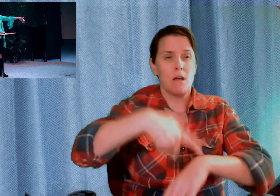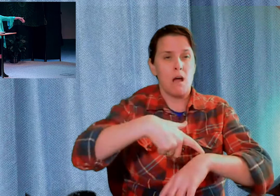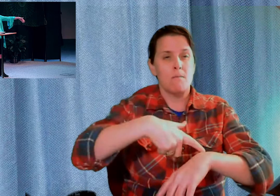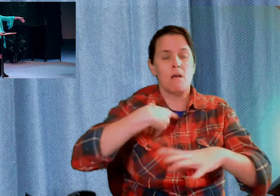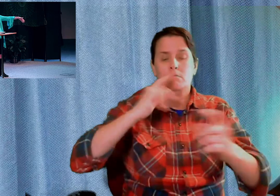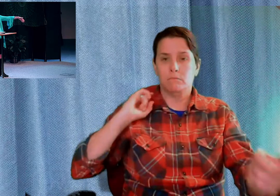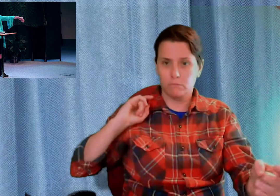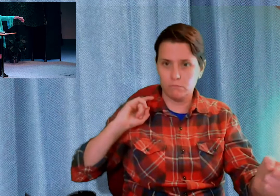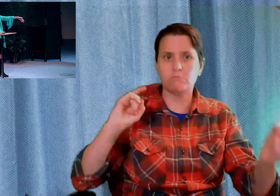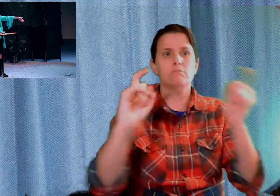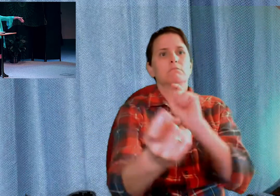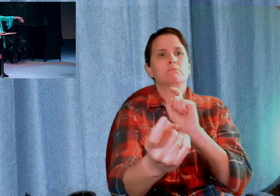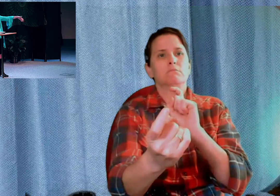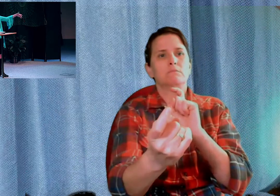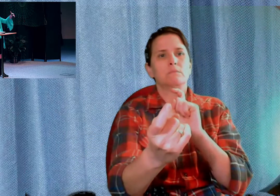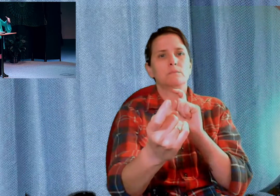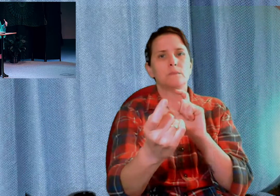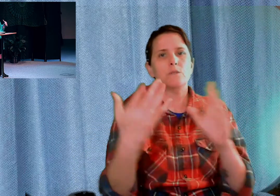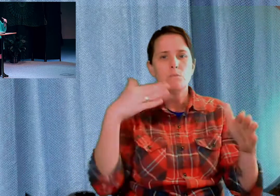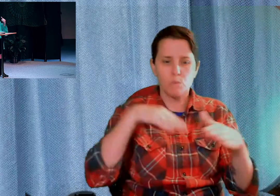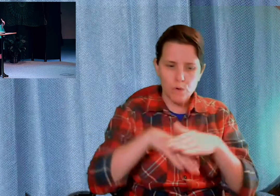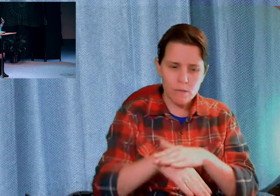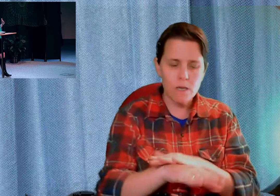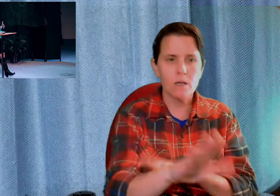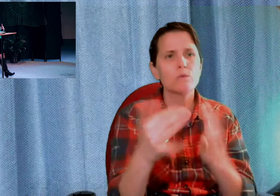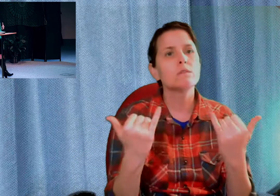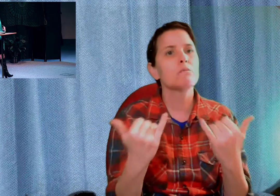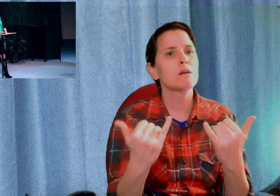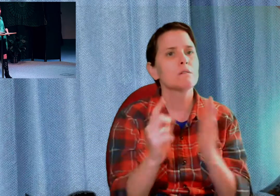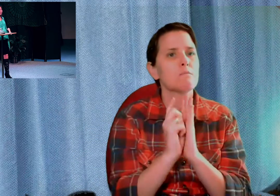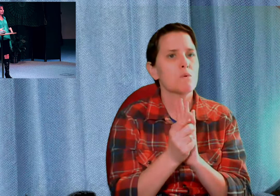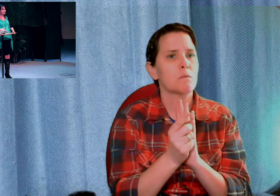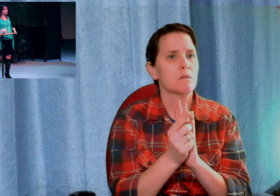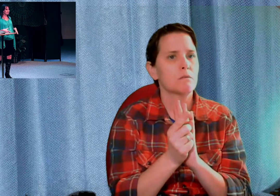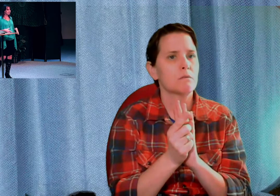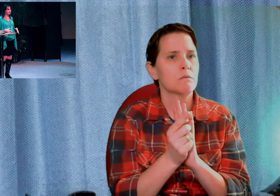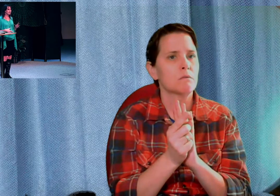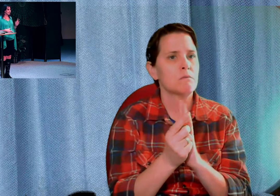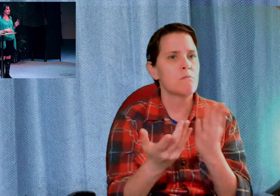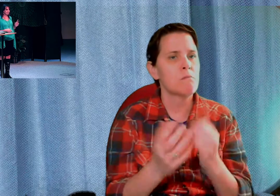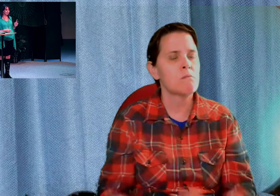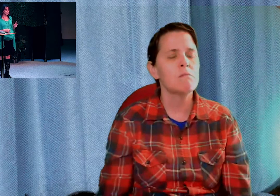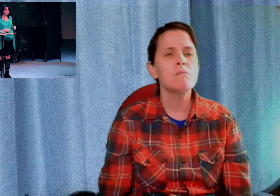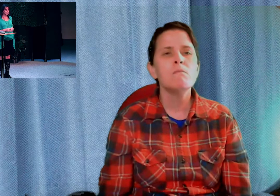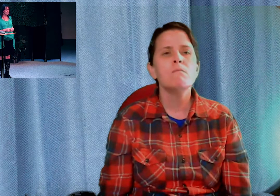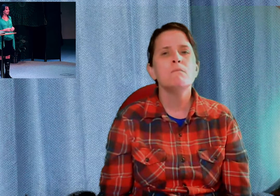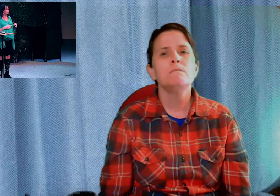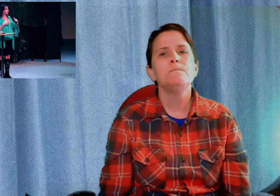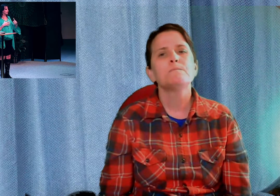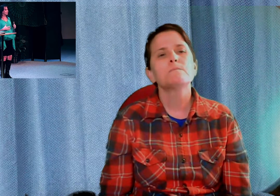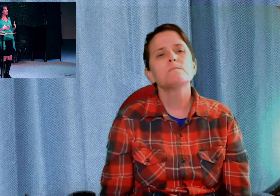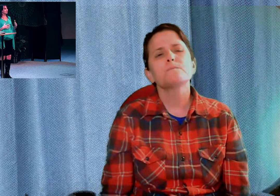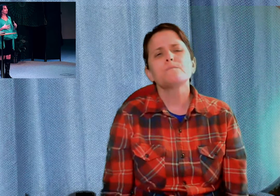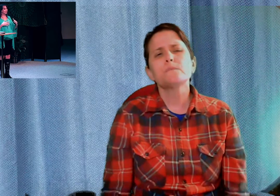present moment. The present moment is, for the most part, not 100%, but